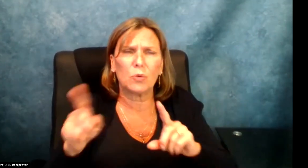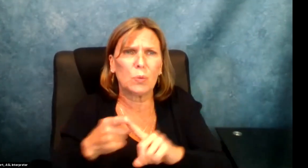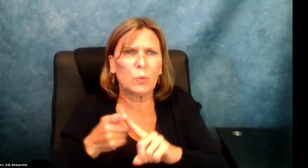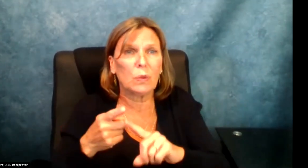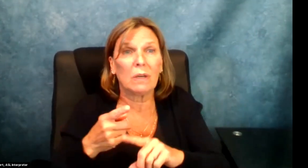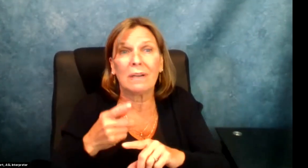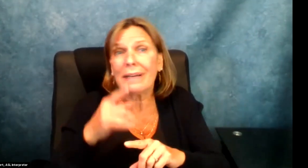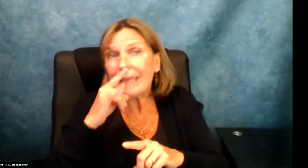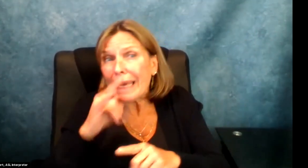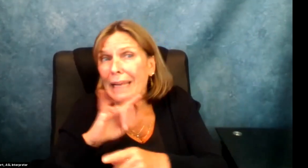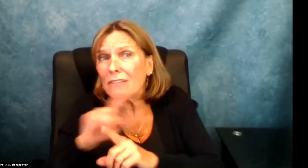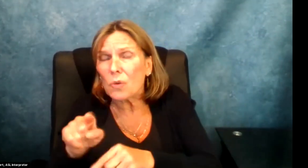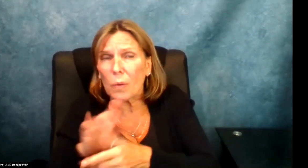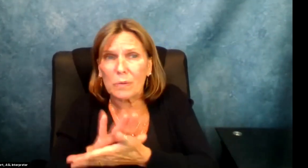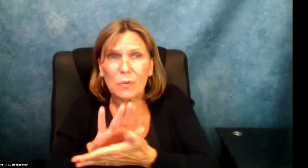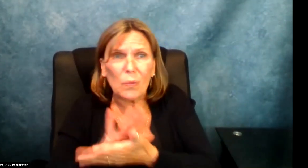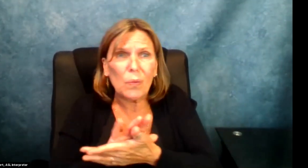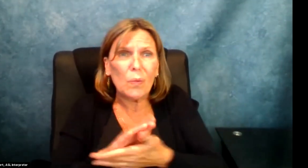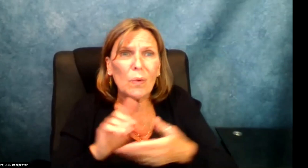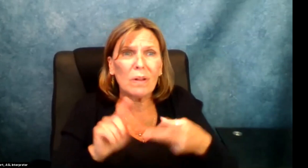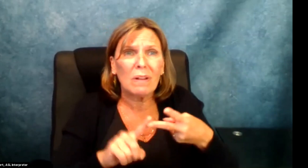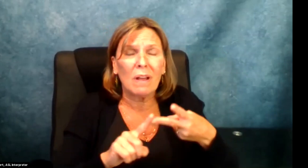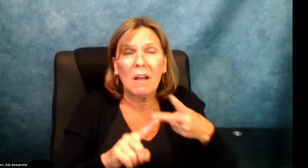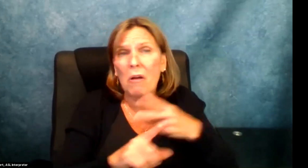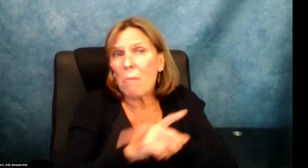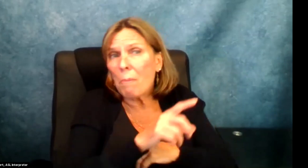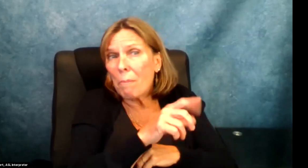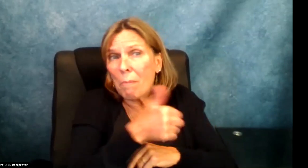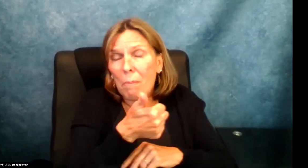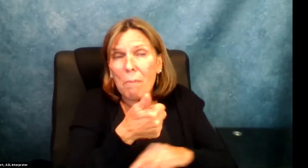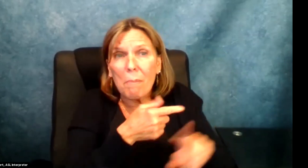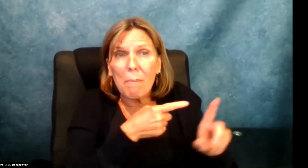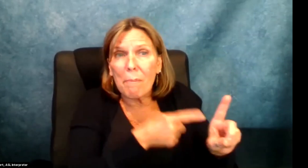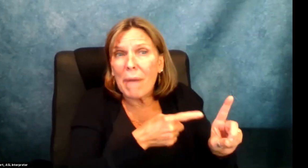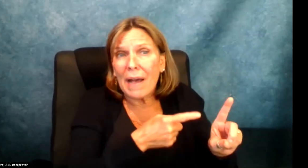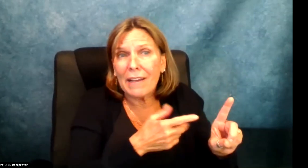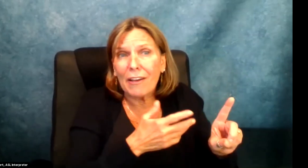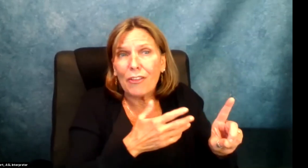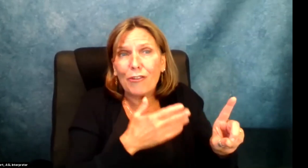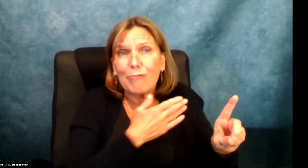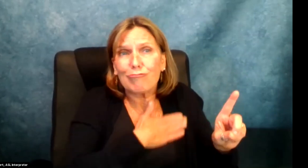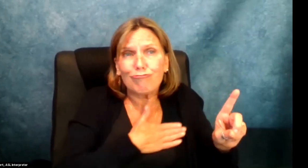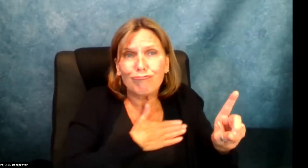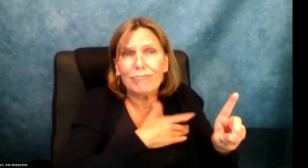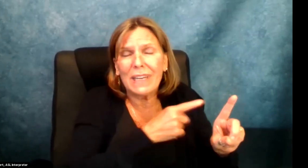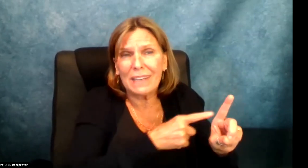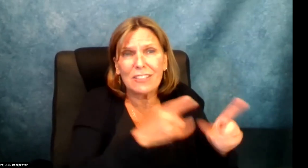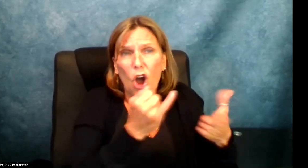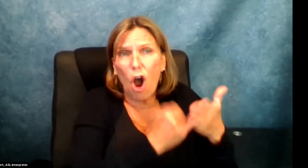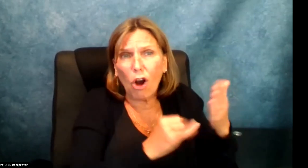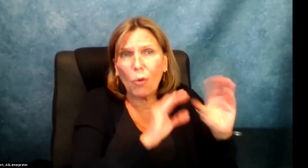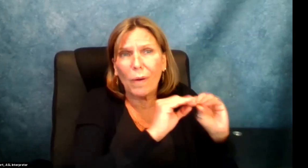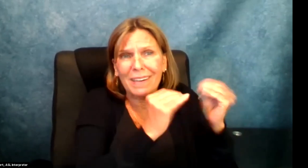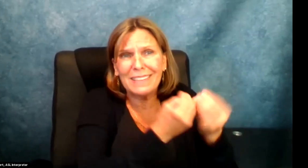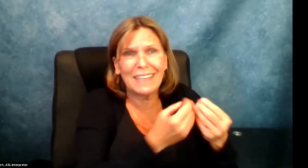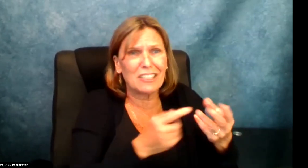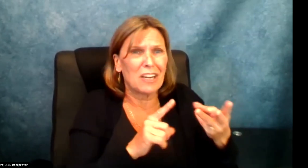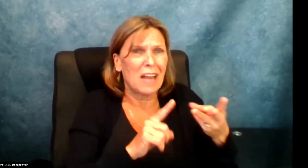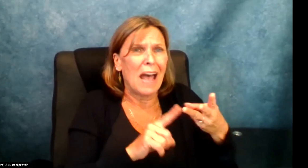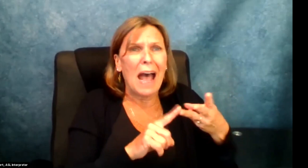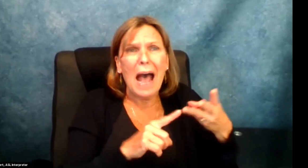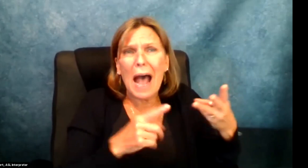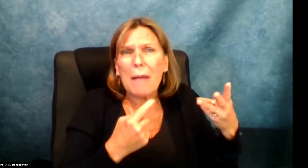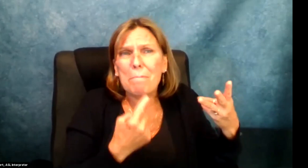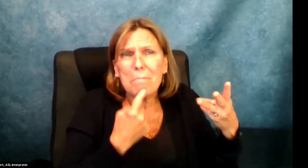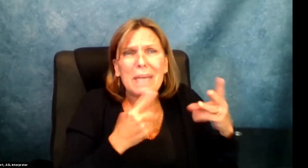in my other part of my life, I'm on the board of an arts organization in our area, and like, I miss going to a concert. I miss